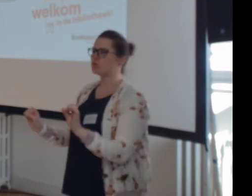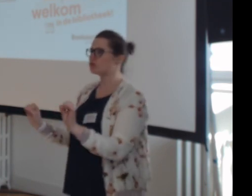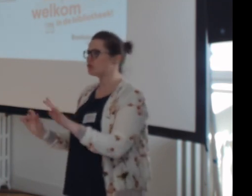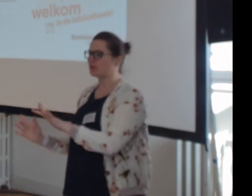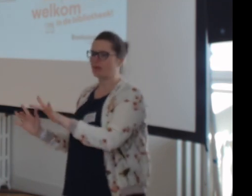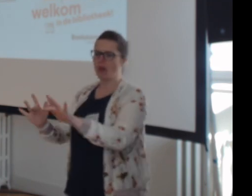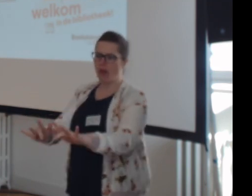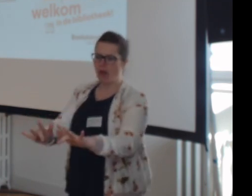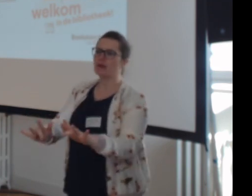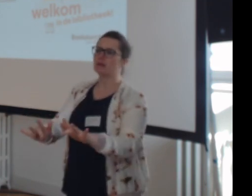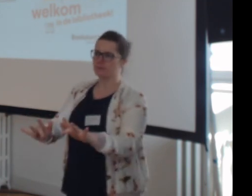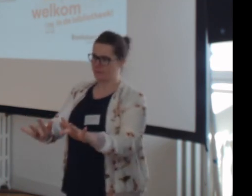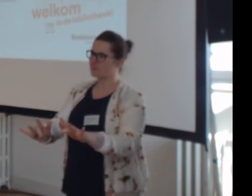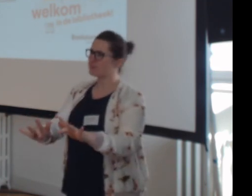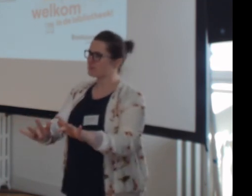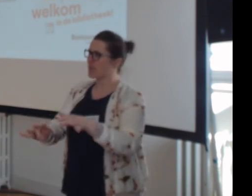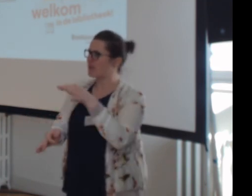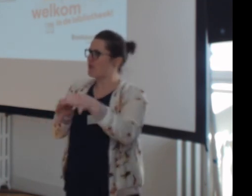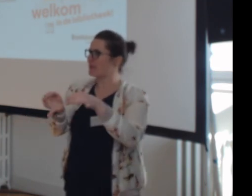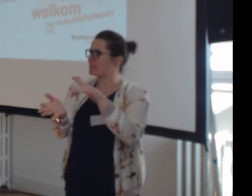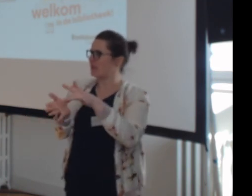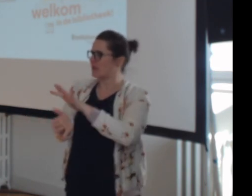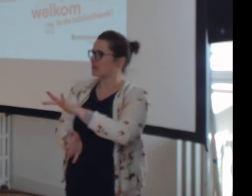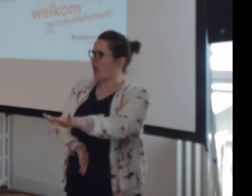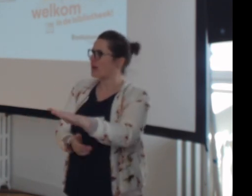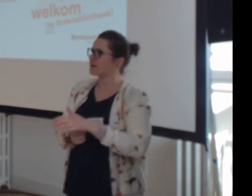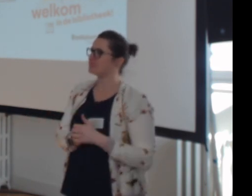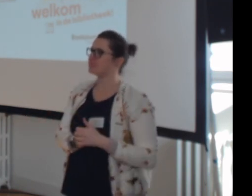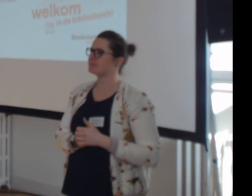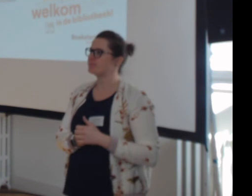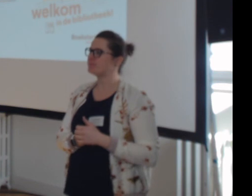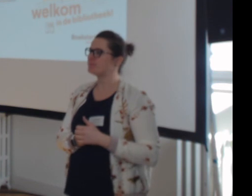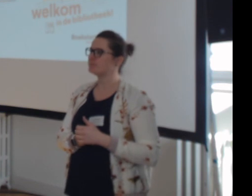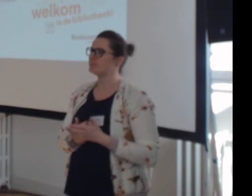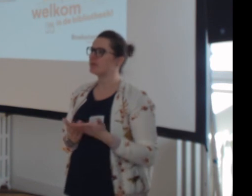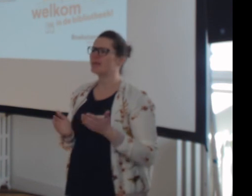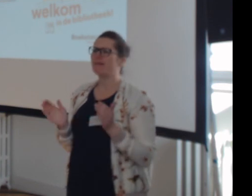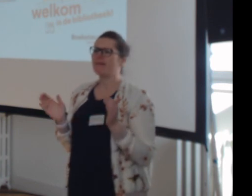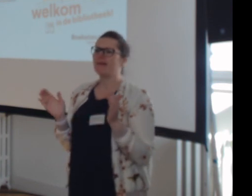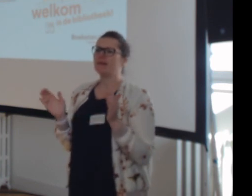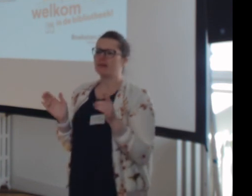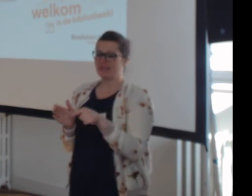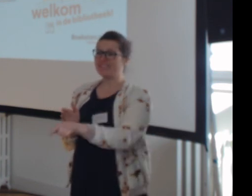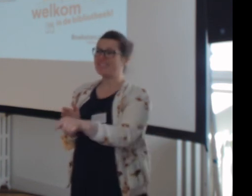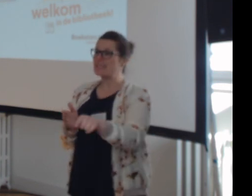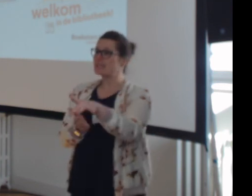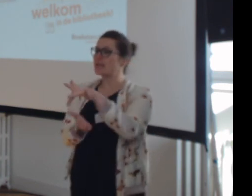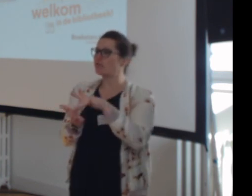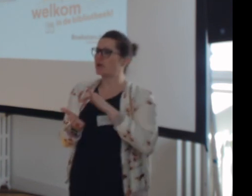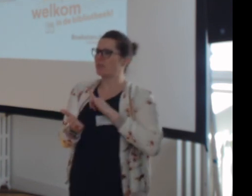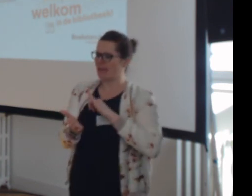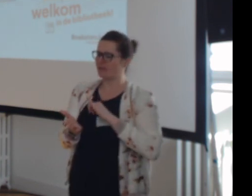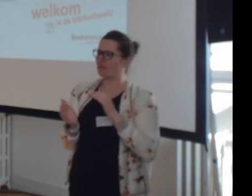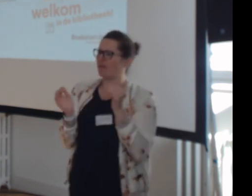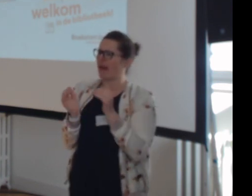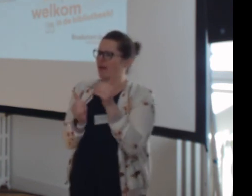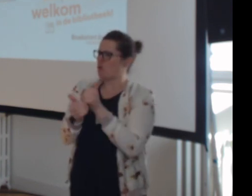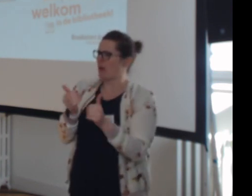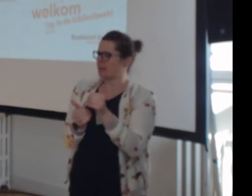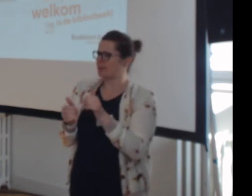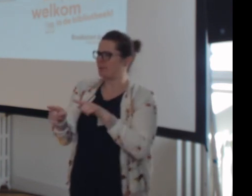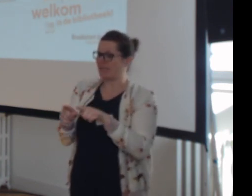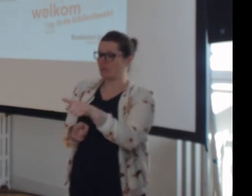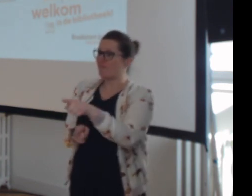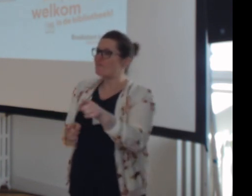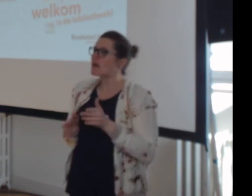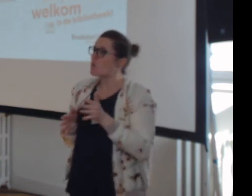of Issam to the family center. We have small book collections in all these family centers, so that the